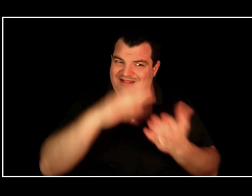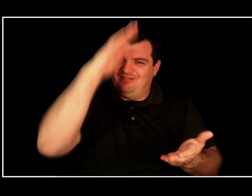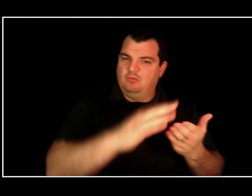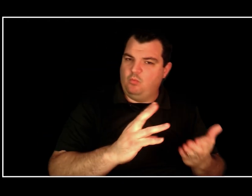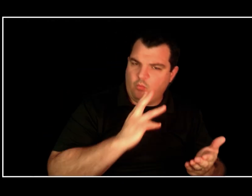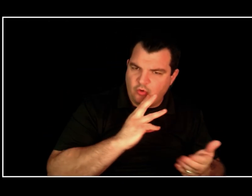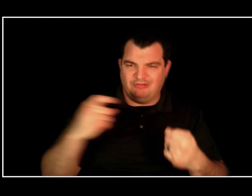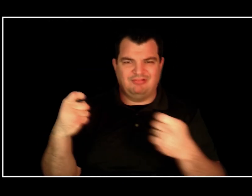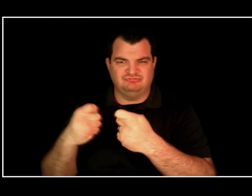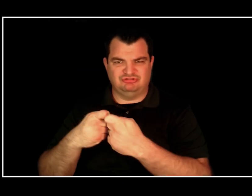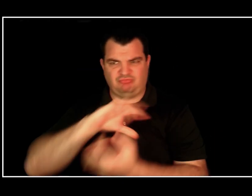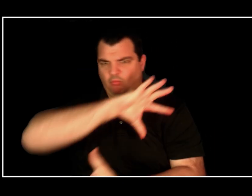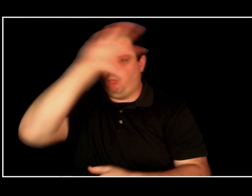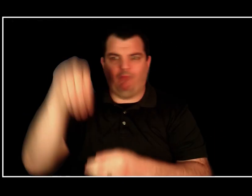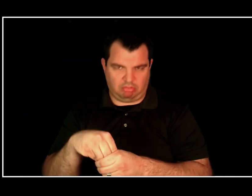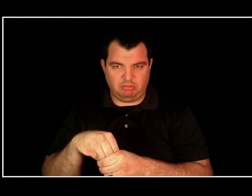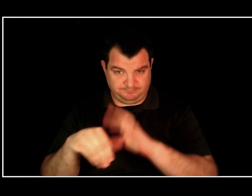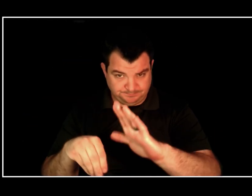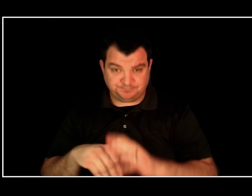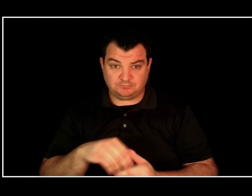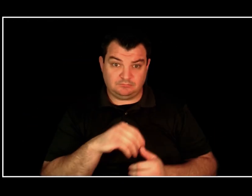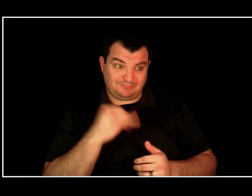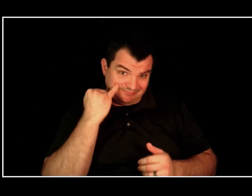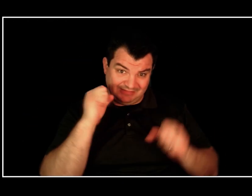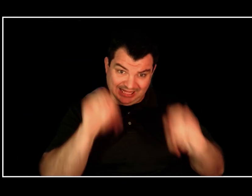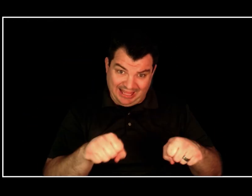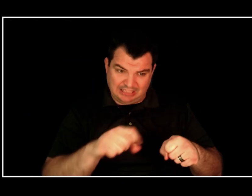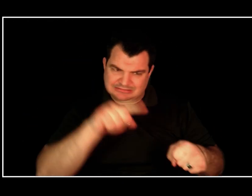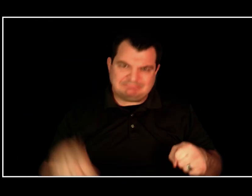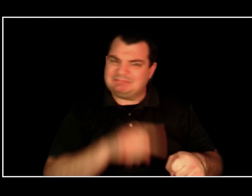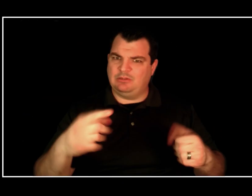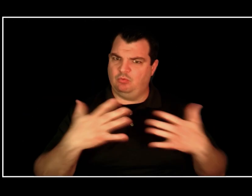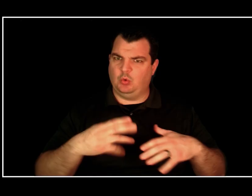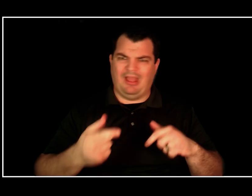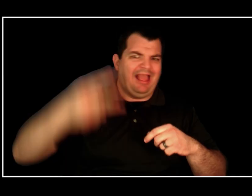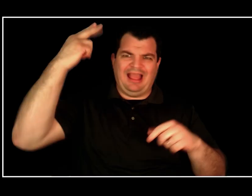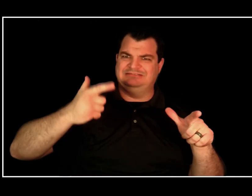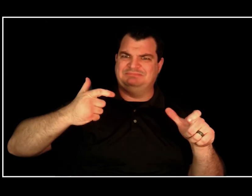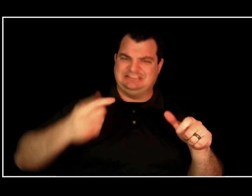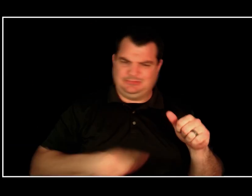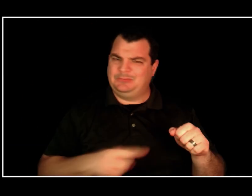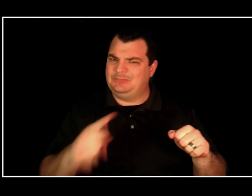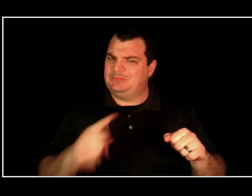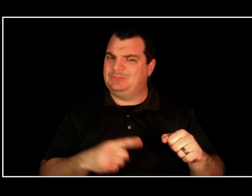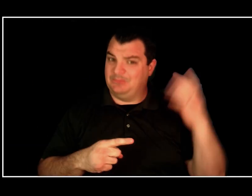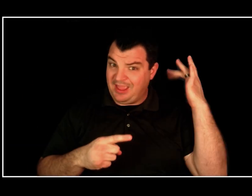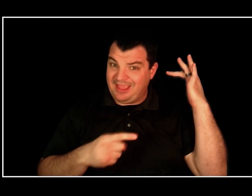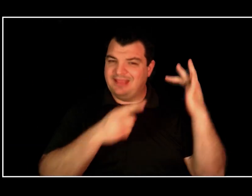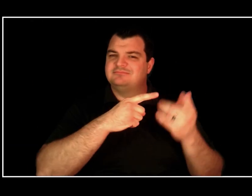water and electricity overall. If you can, spin clothes at a higher